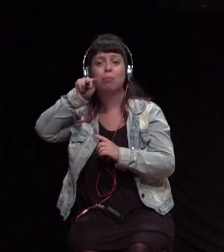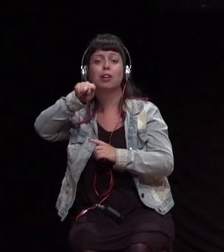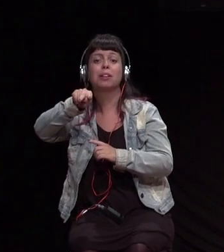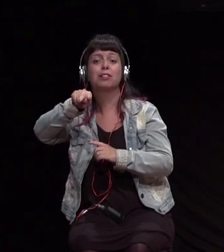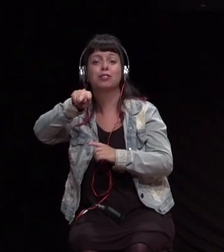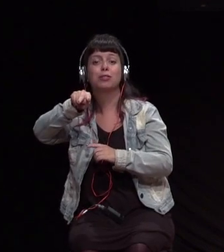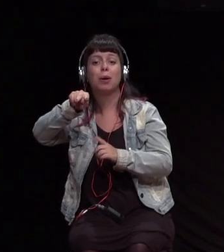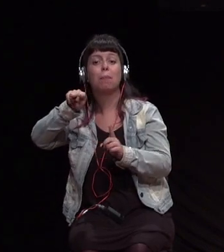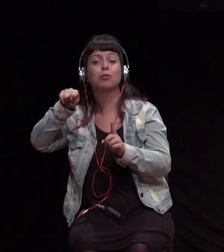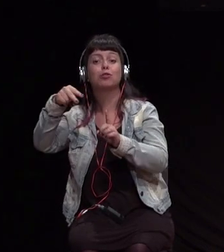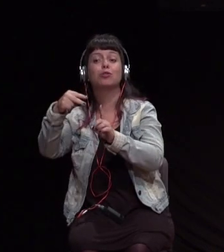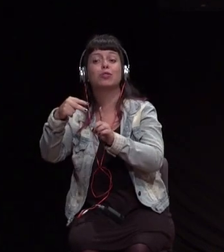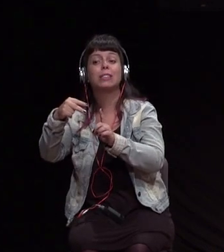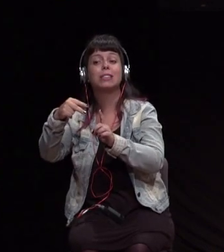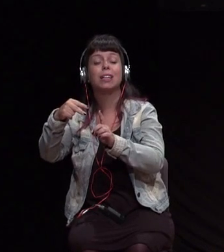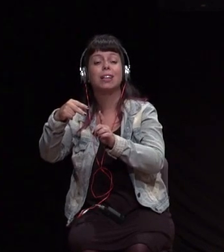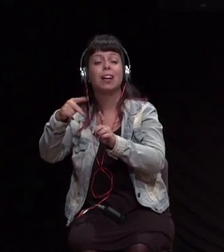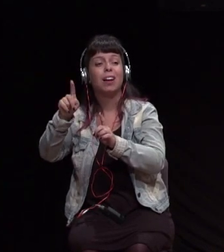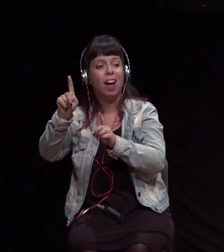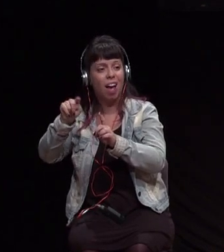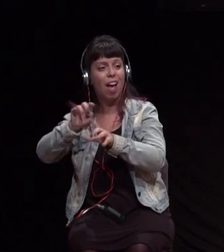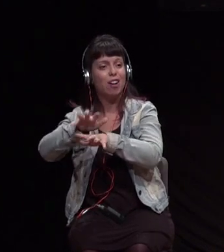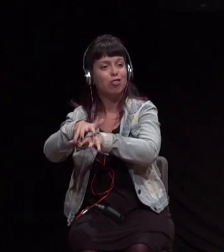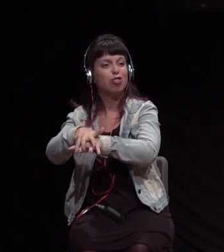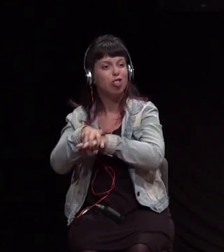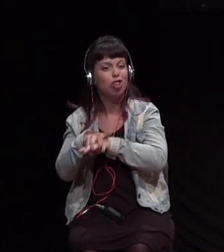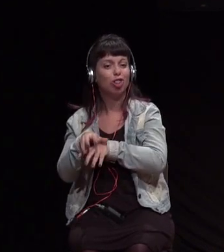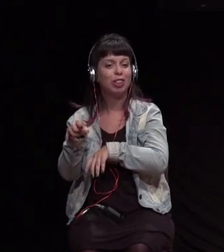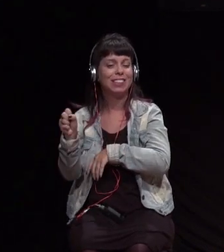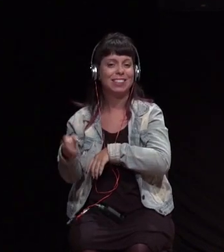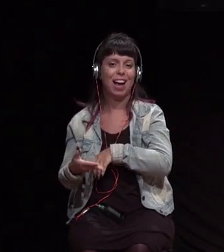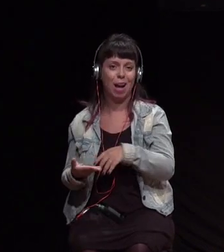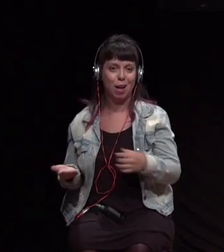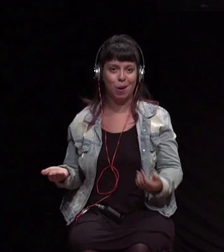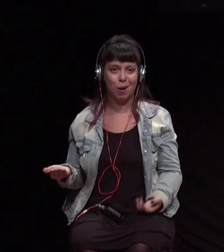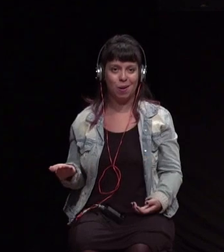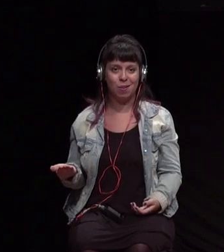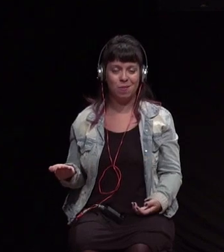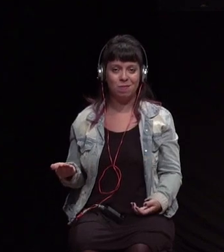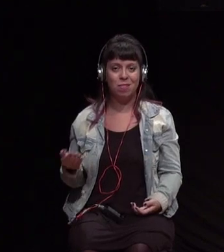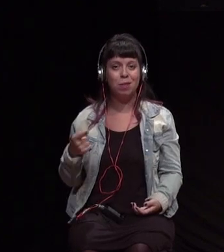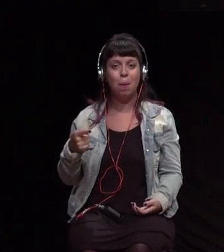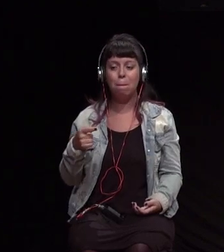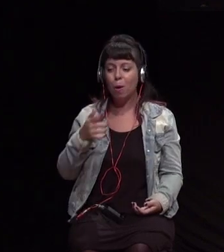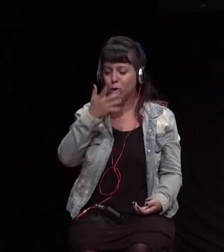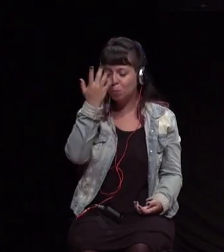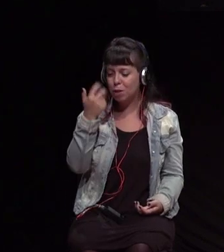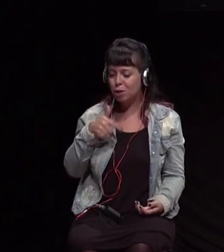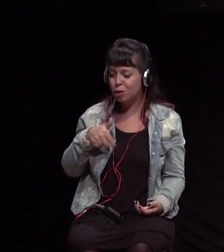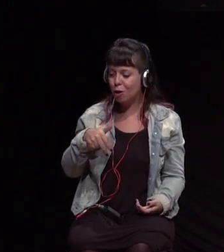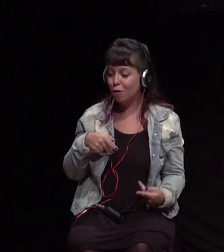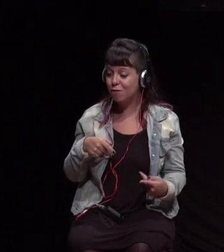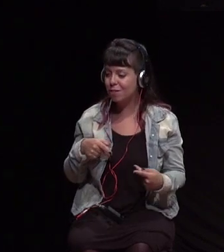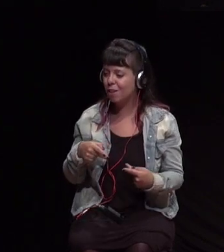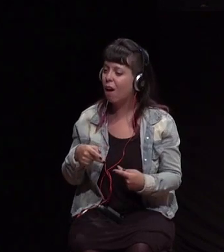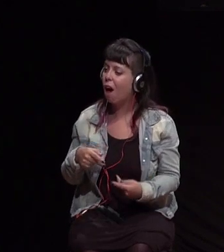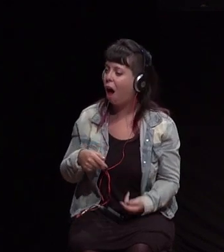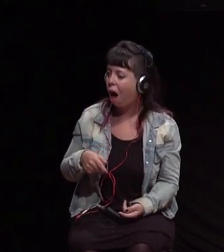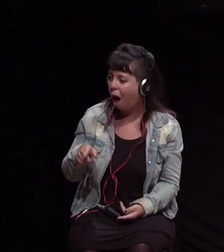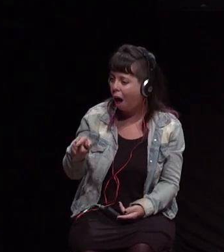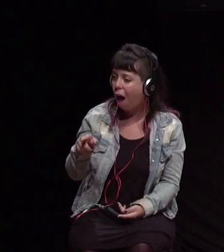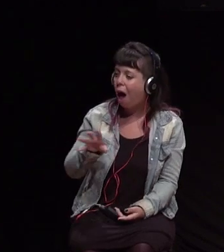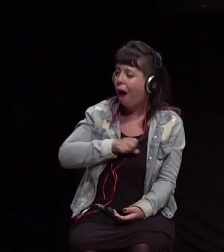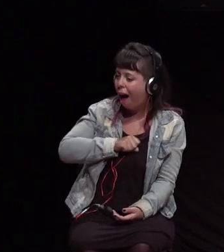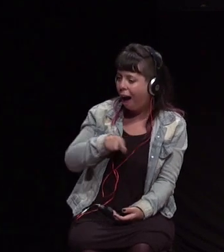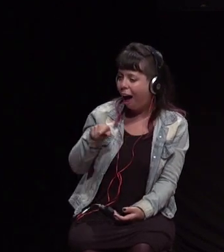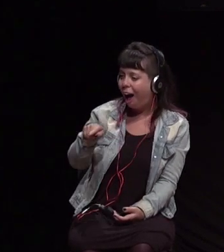a type of navel-gazing in a visitor. So I think one of the big questions is how